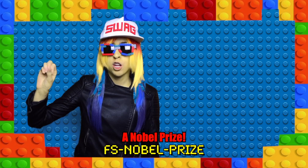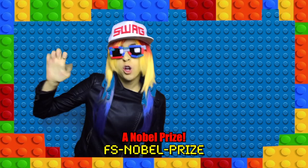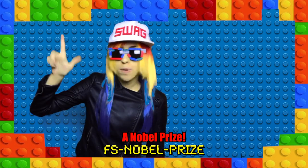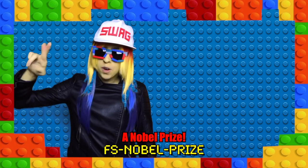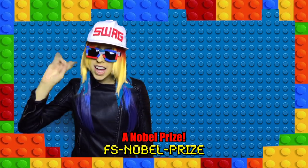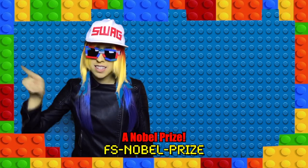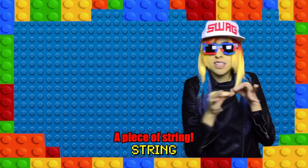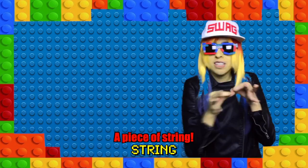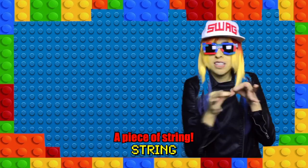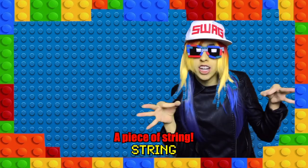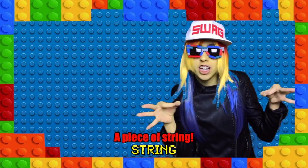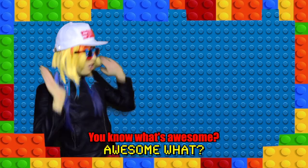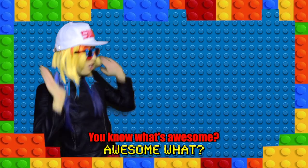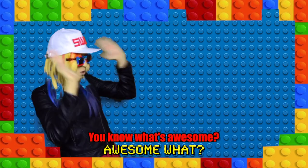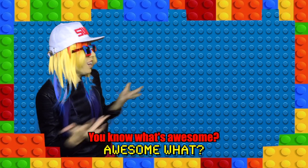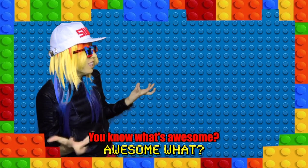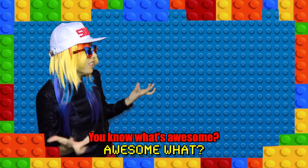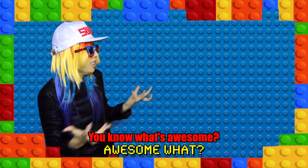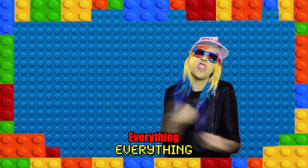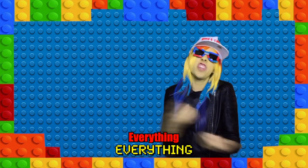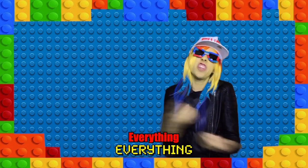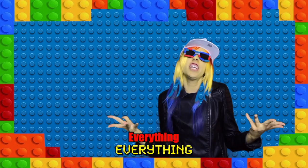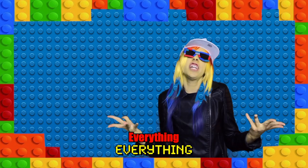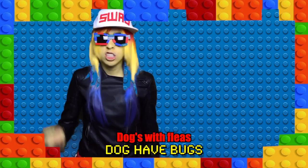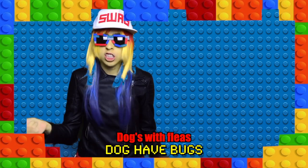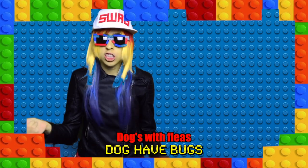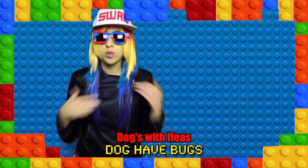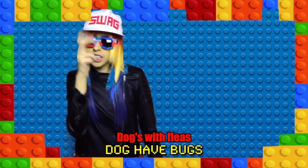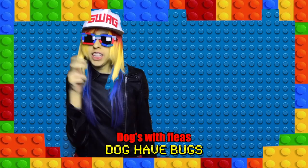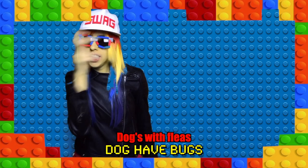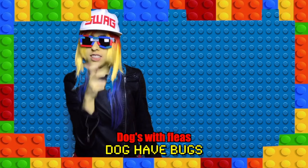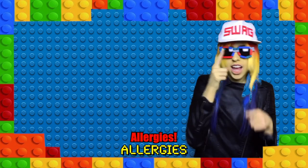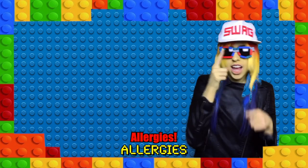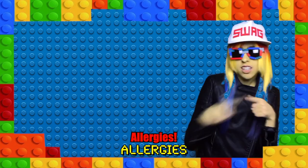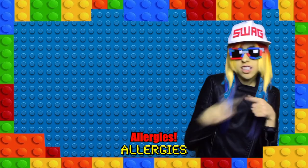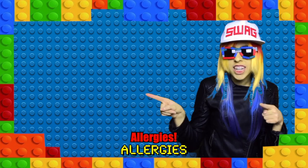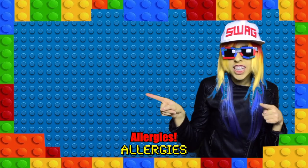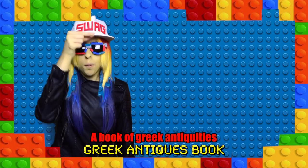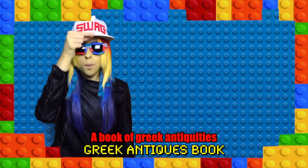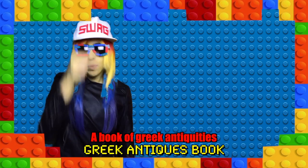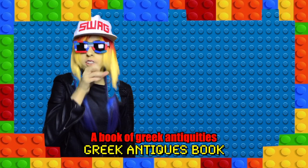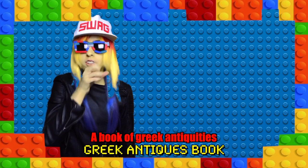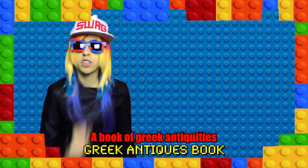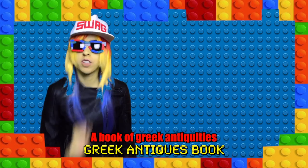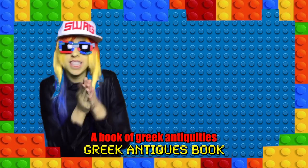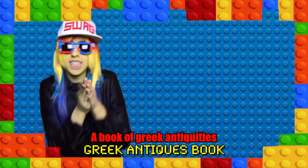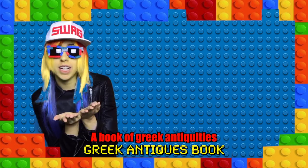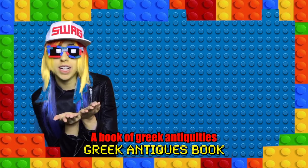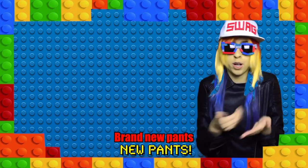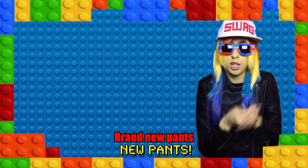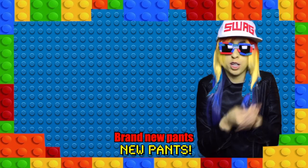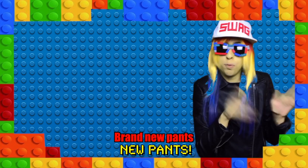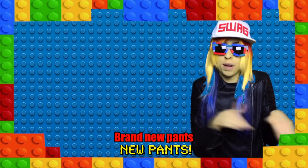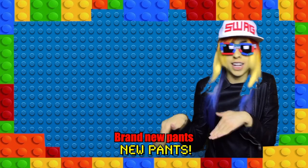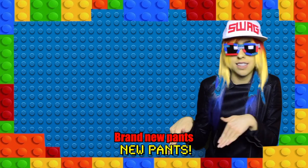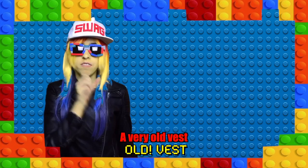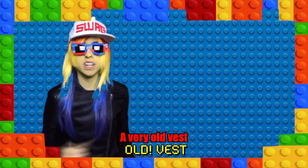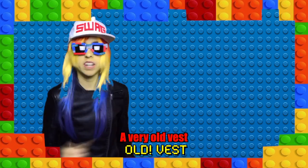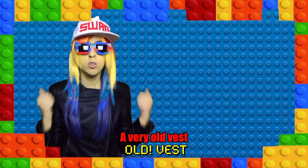A Nobel prize, a piece of string, you know what's awesome? Everything, dogs and fleas, allergies, a book of Greek antiquities Brand new pants, a very old